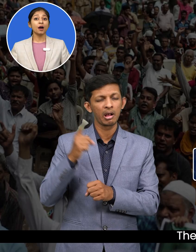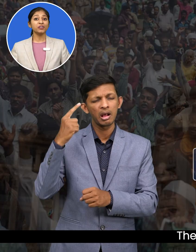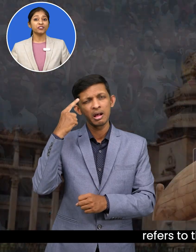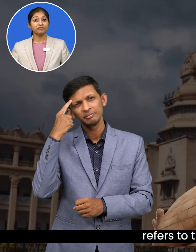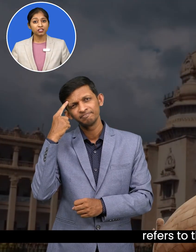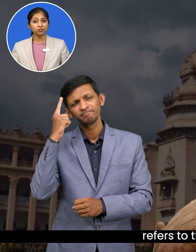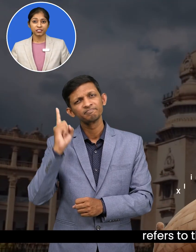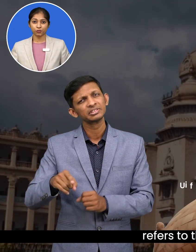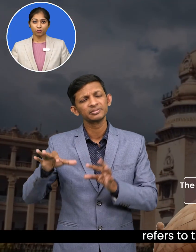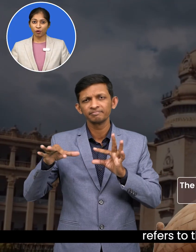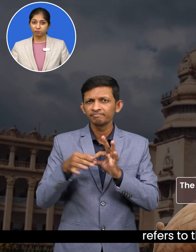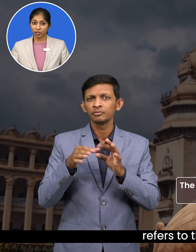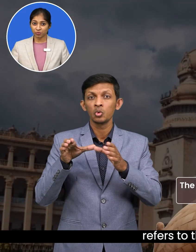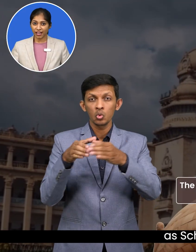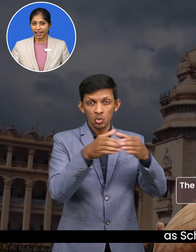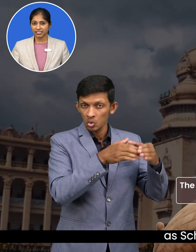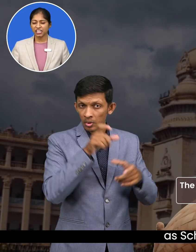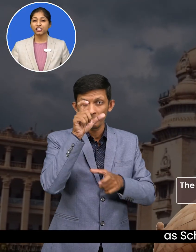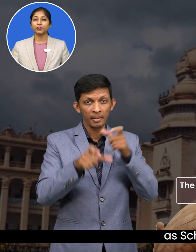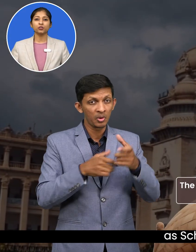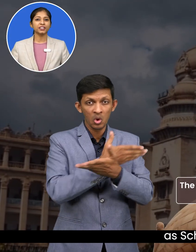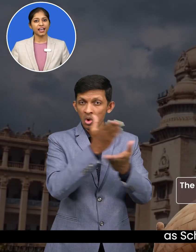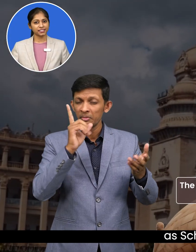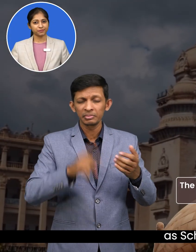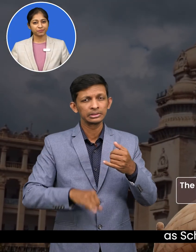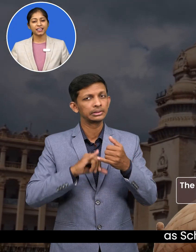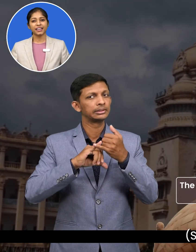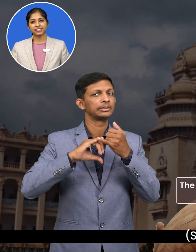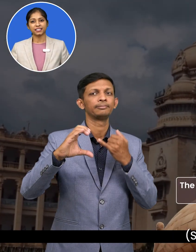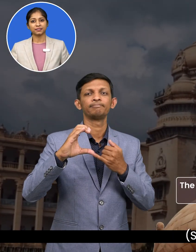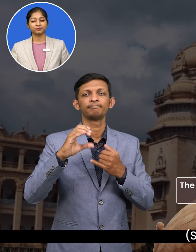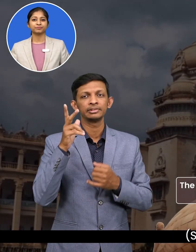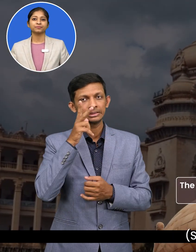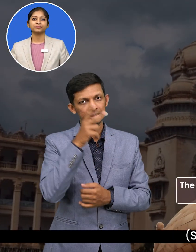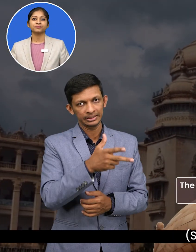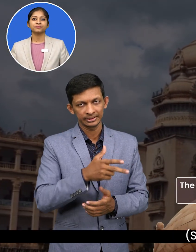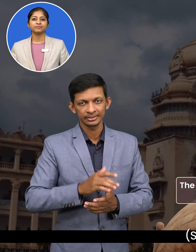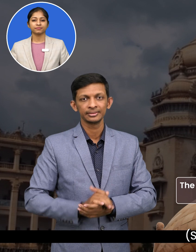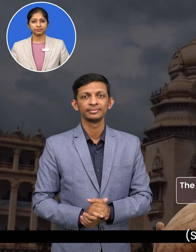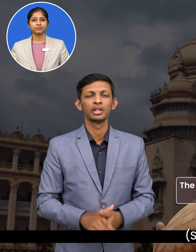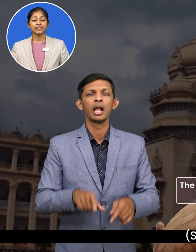The government refers to this group of people as scheduled castes, SC.